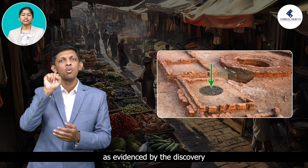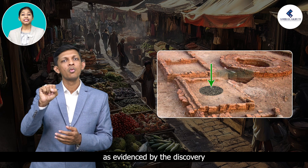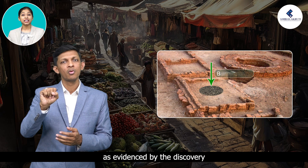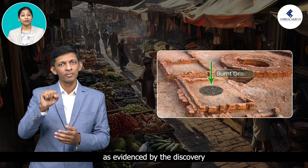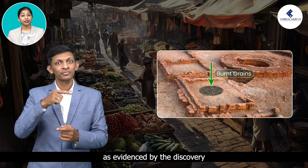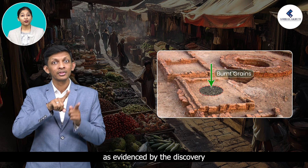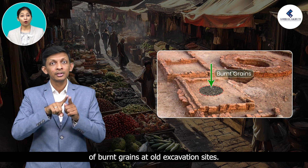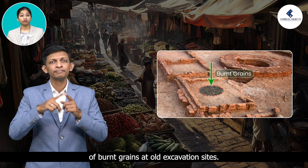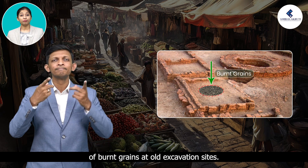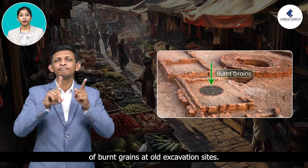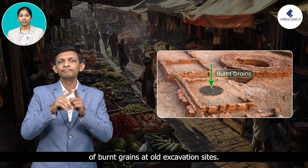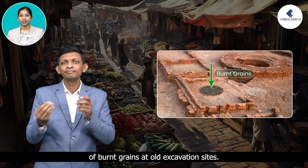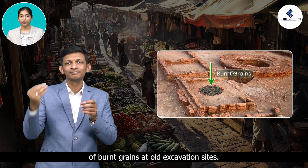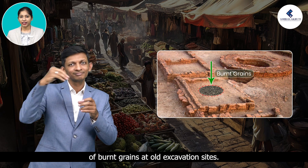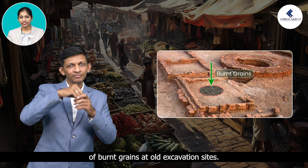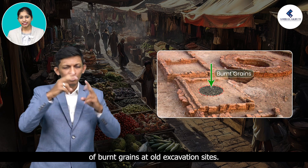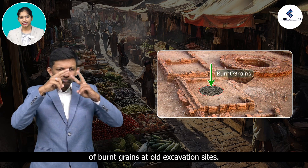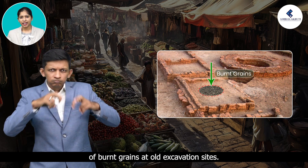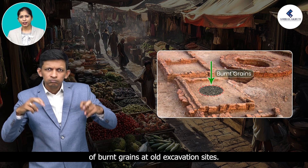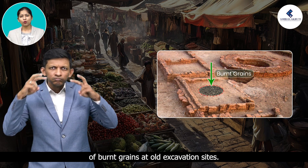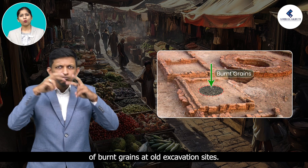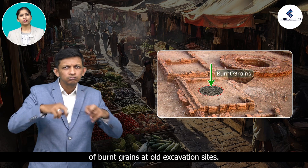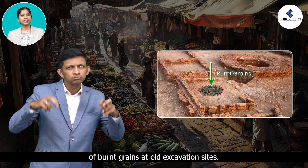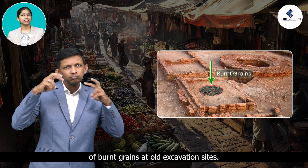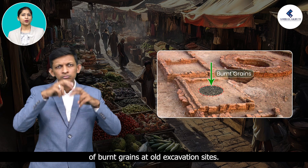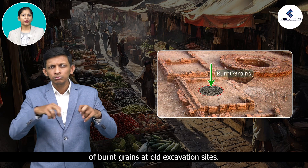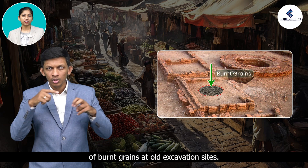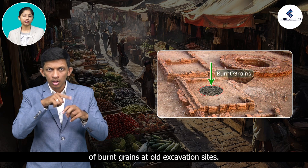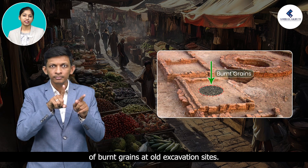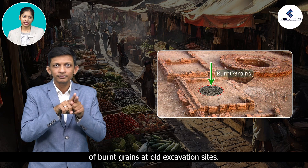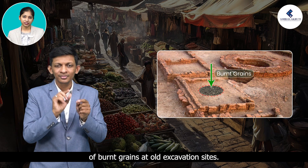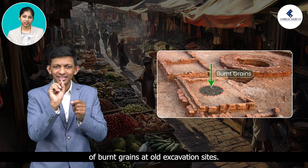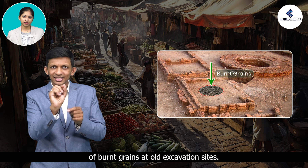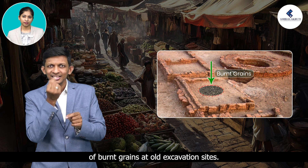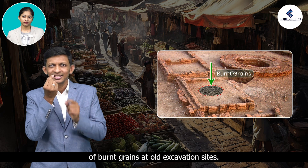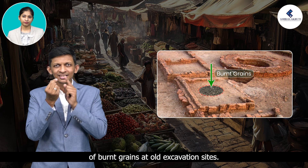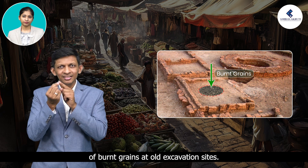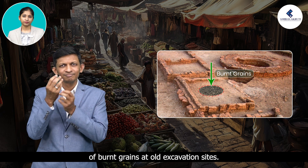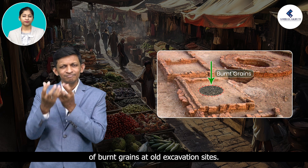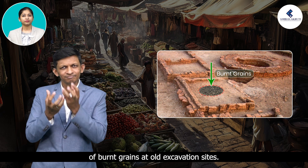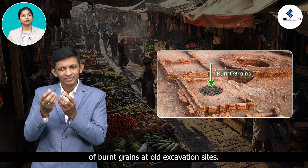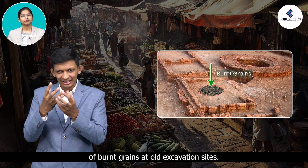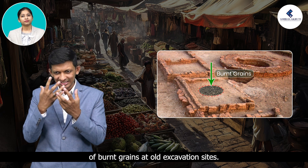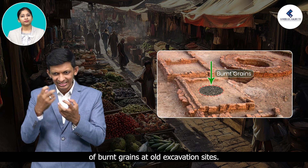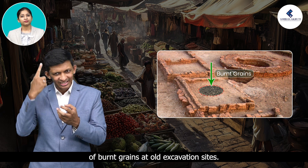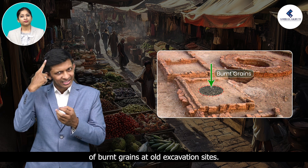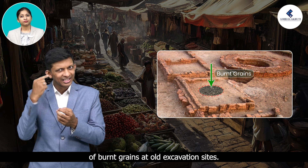Evident by the discovery of burnt grains at all excavation sites.